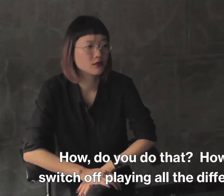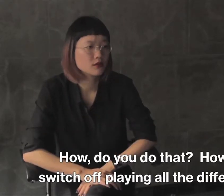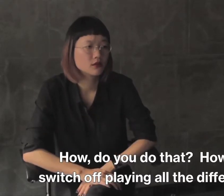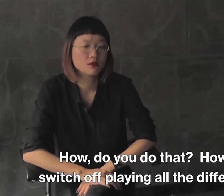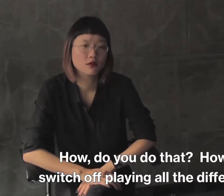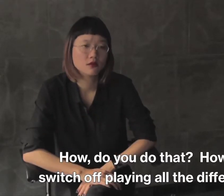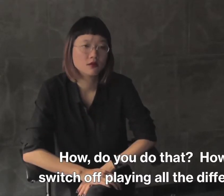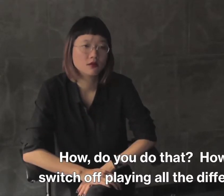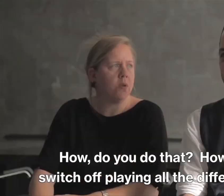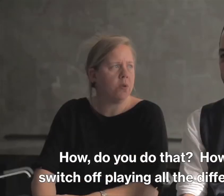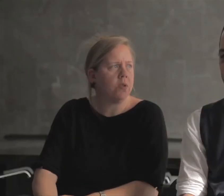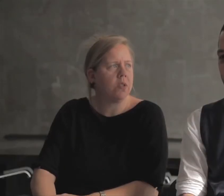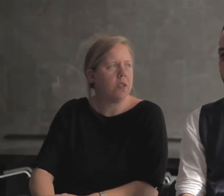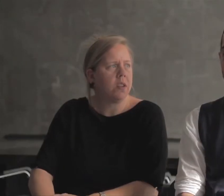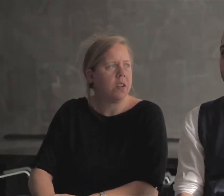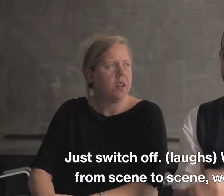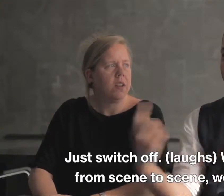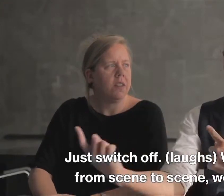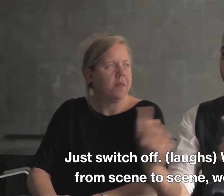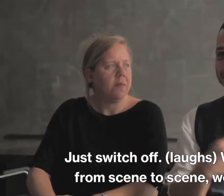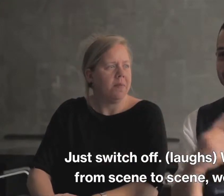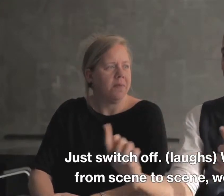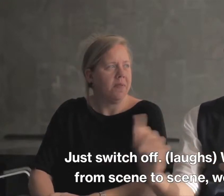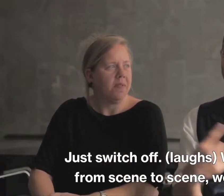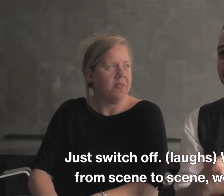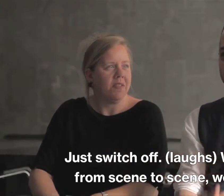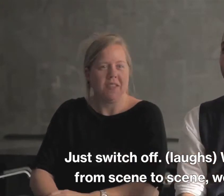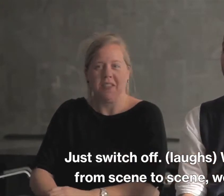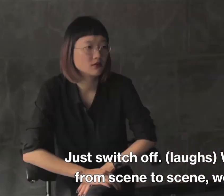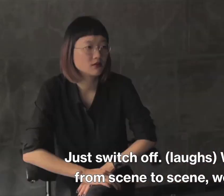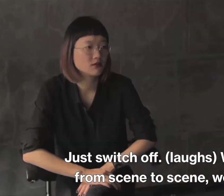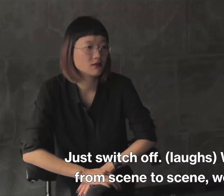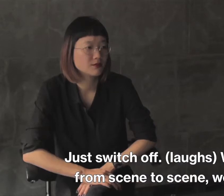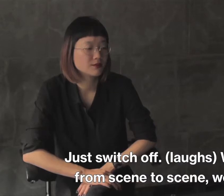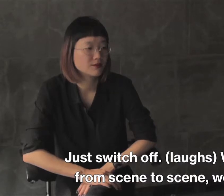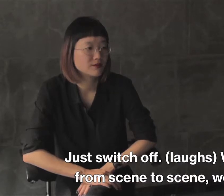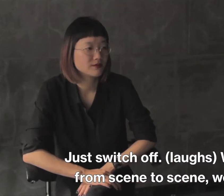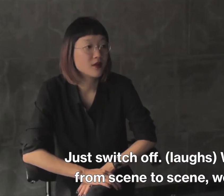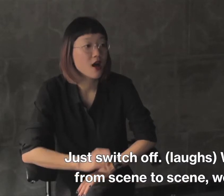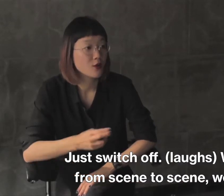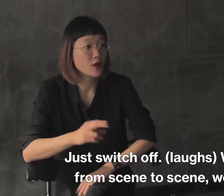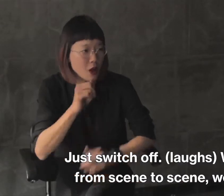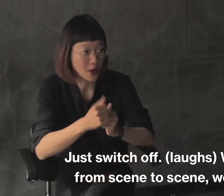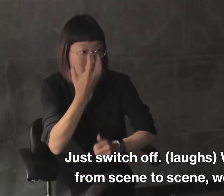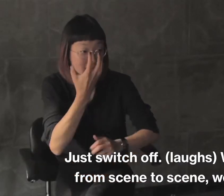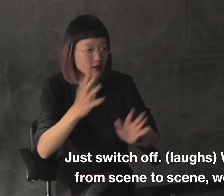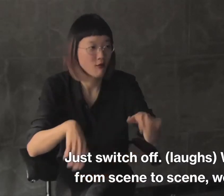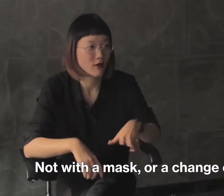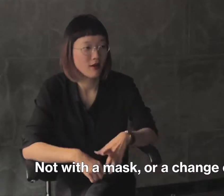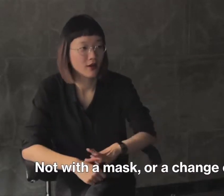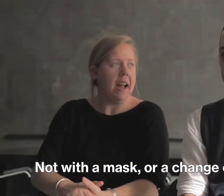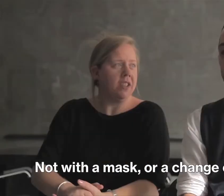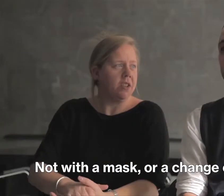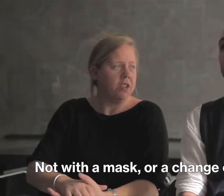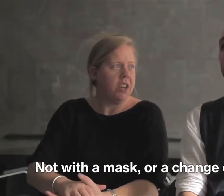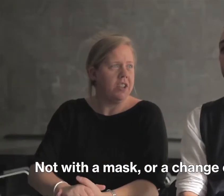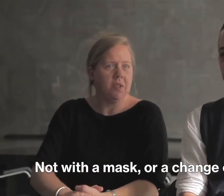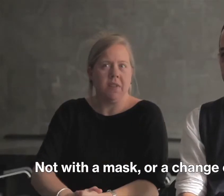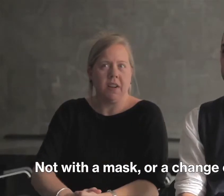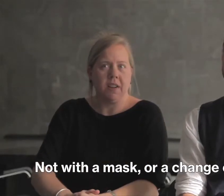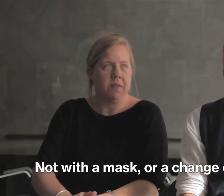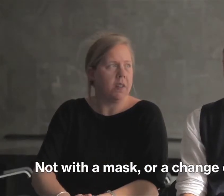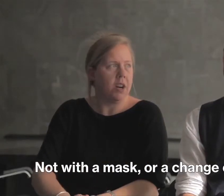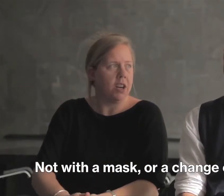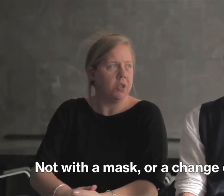switch off playing all the different roles? We just switch off. we from scene to scene, we're Not different. with a mask or a change